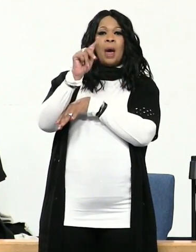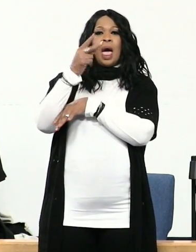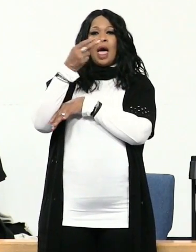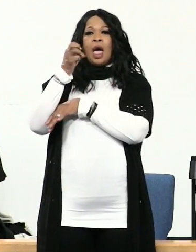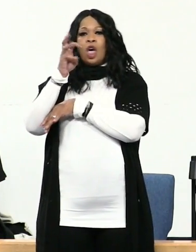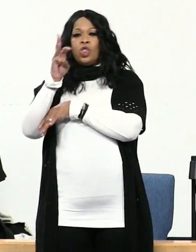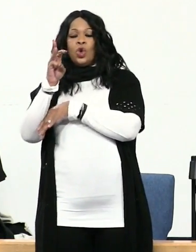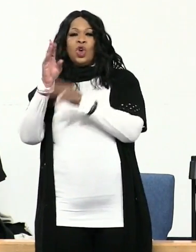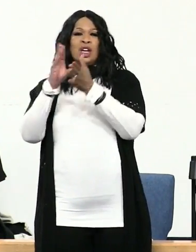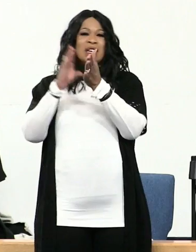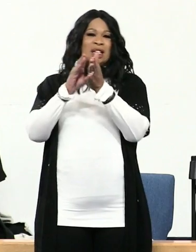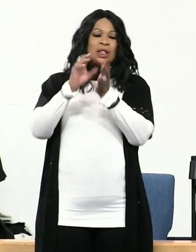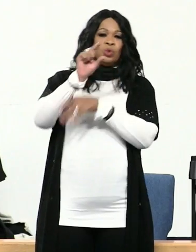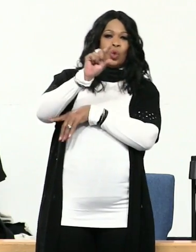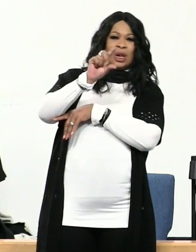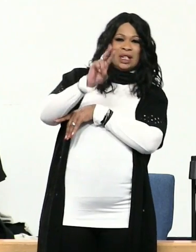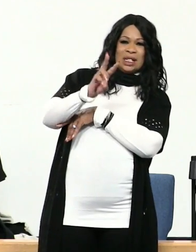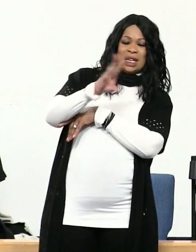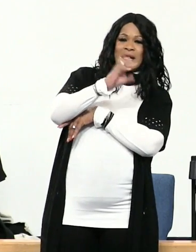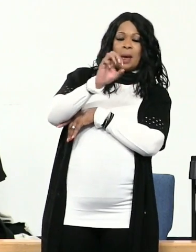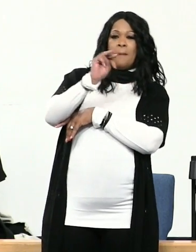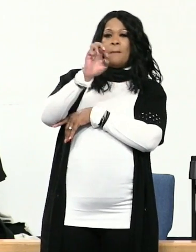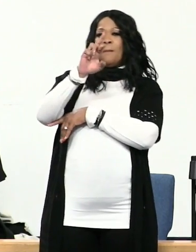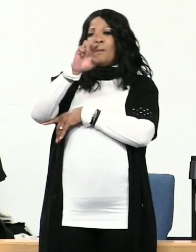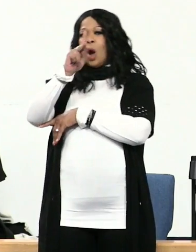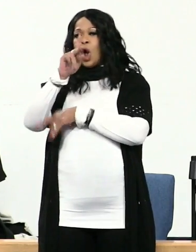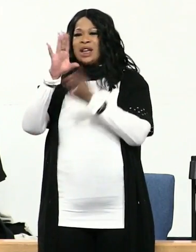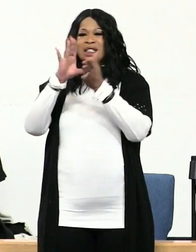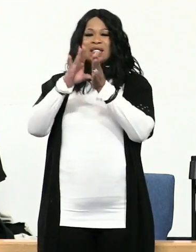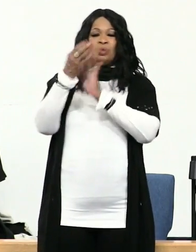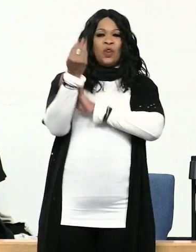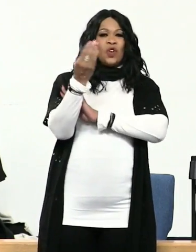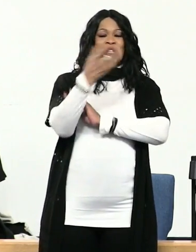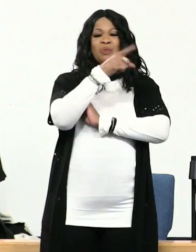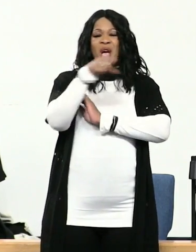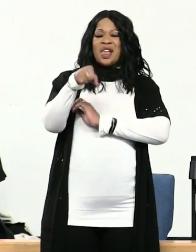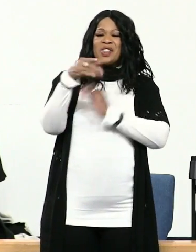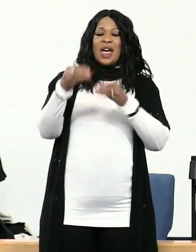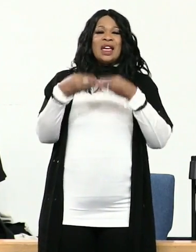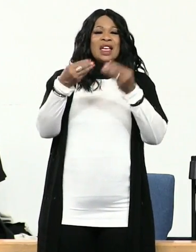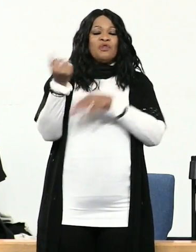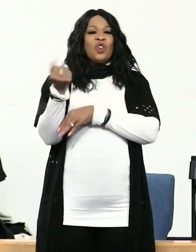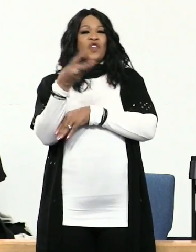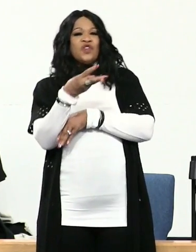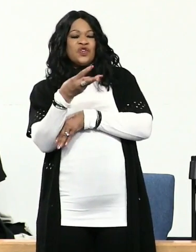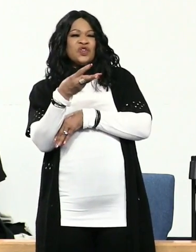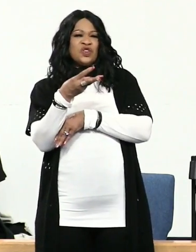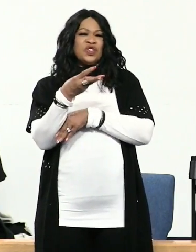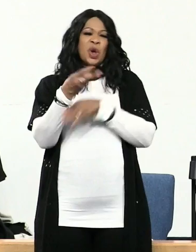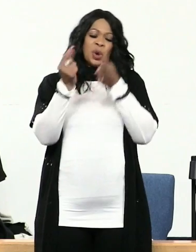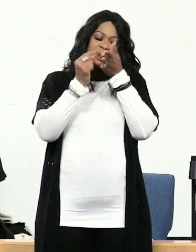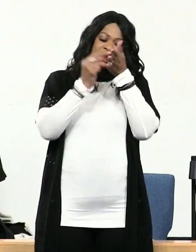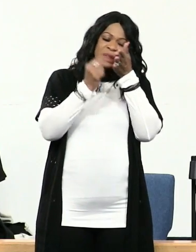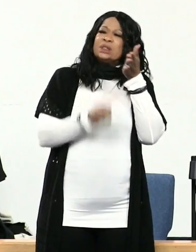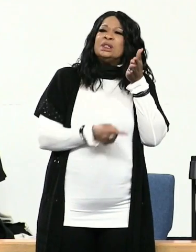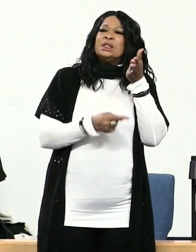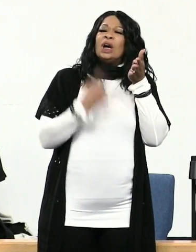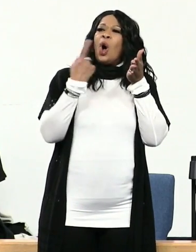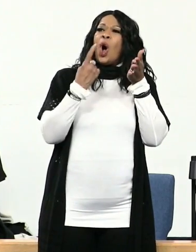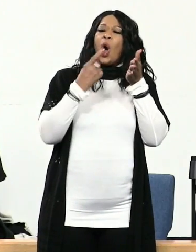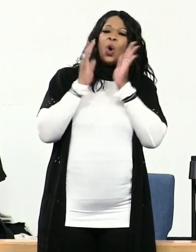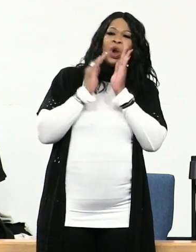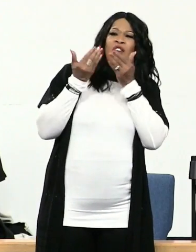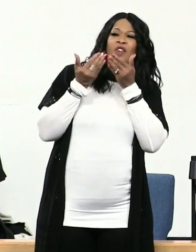and Mark chapter 14. They give us few details, only focusing on